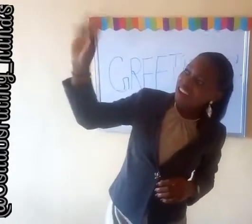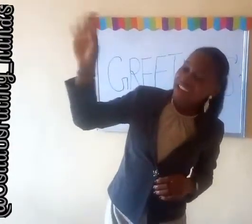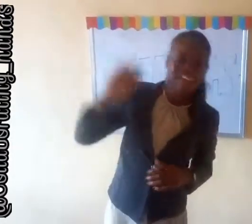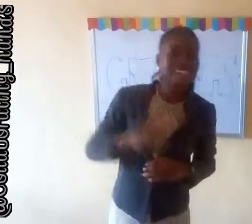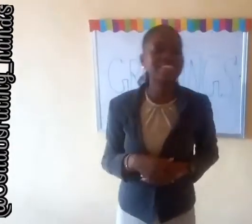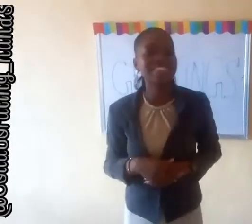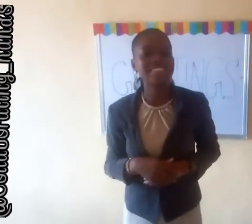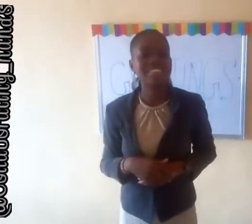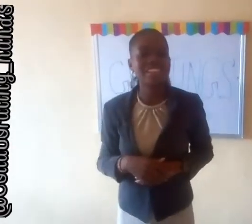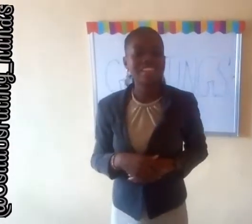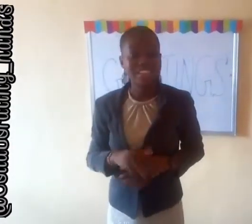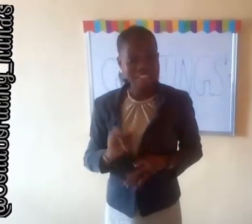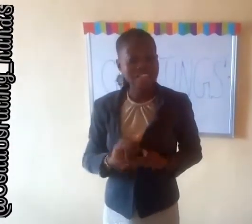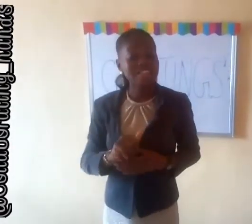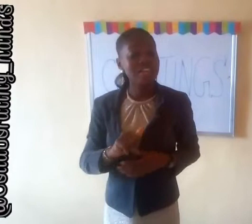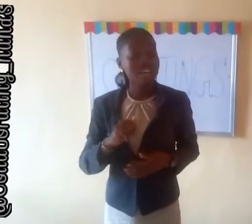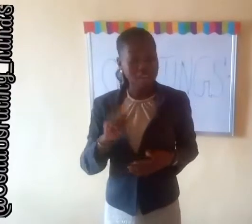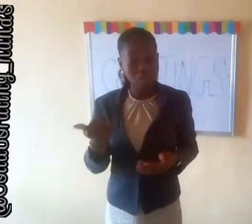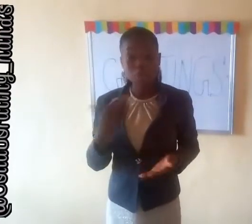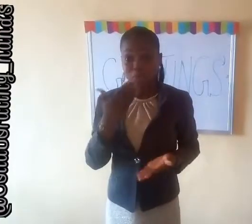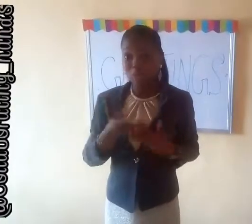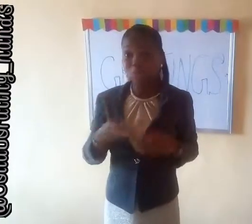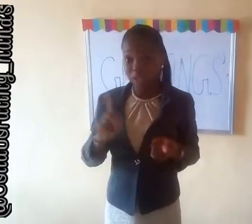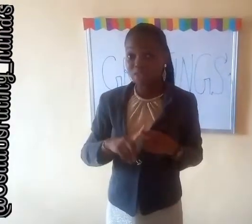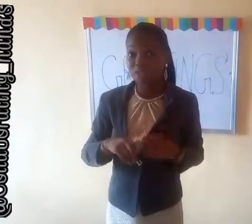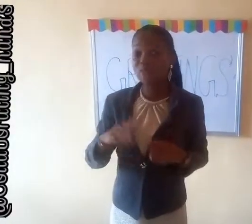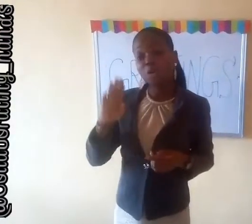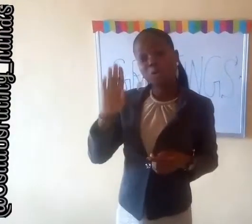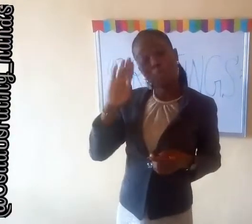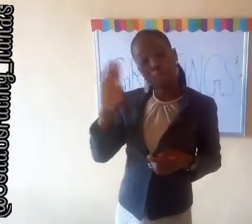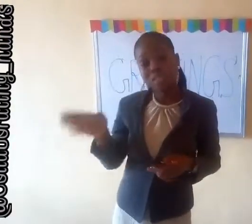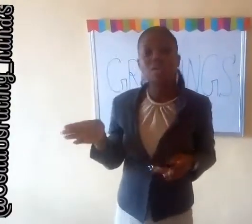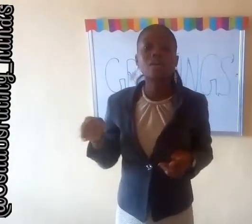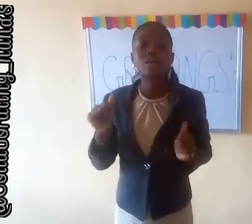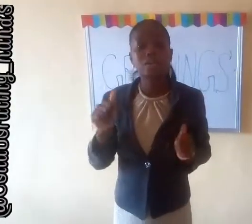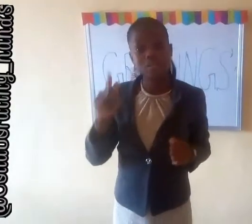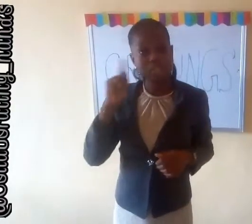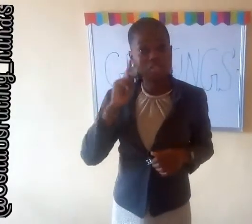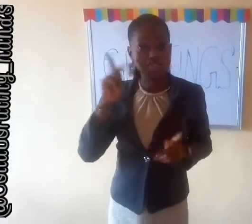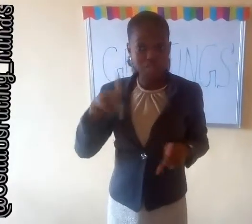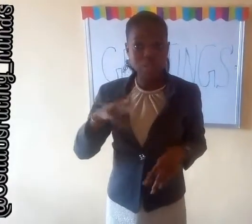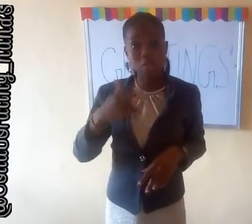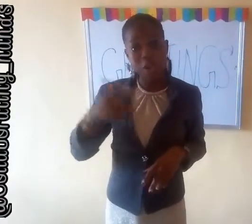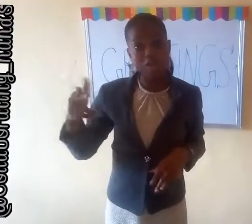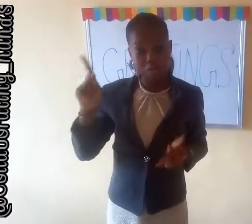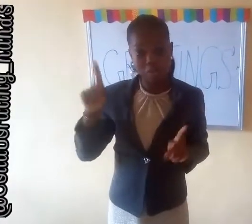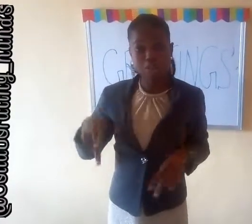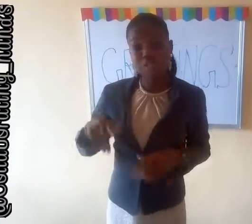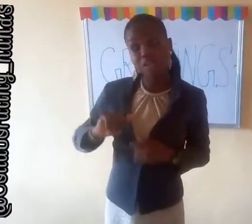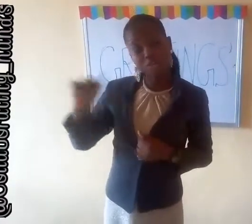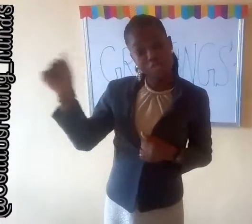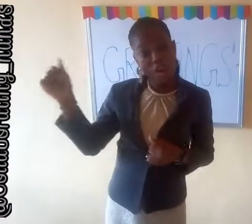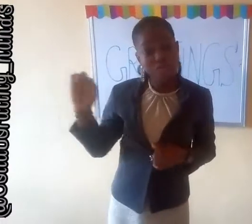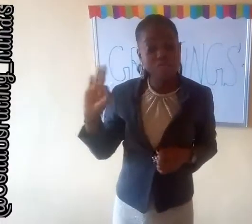hi. That's another good way to greet a deaf person or hard of hearing person afar.